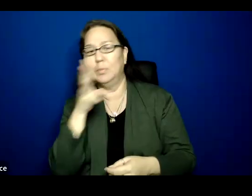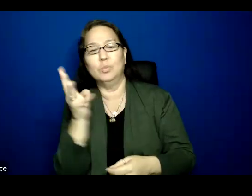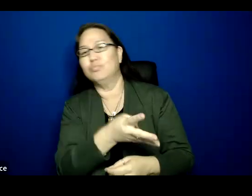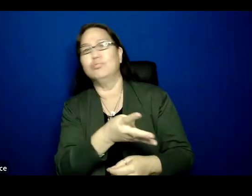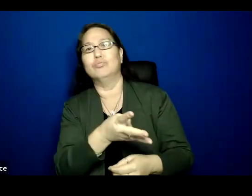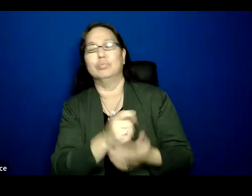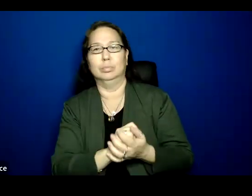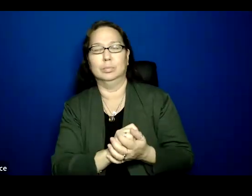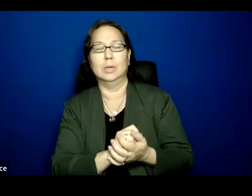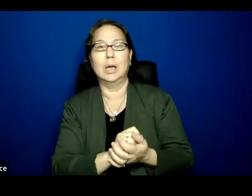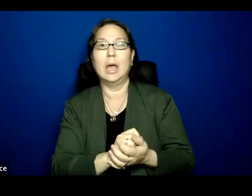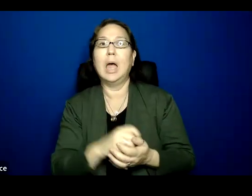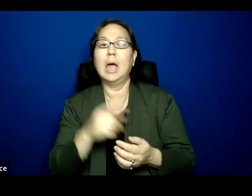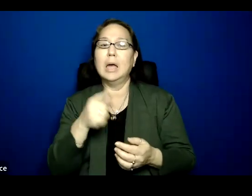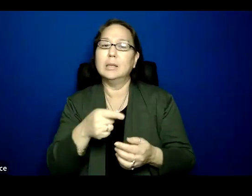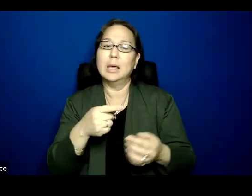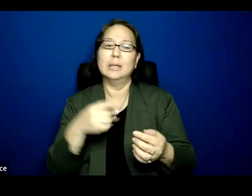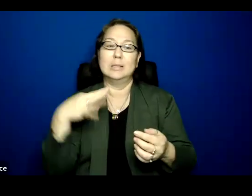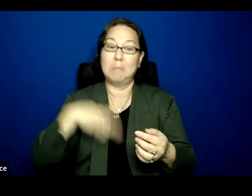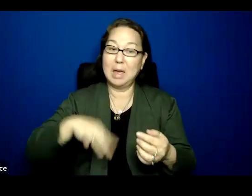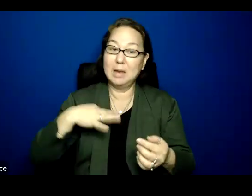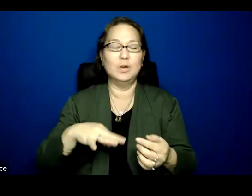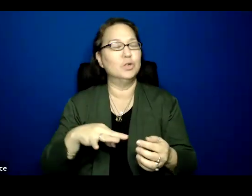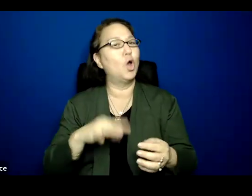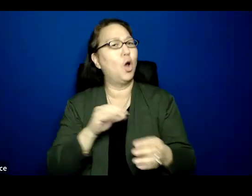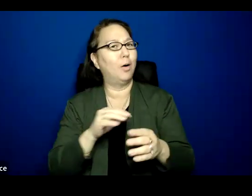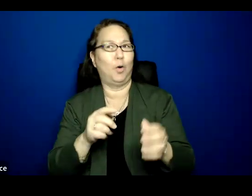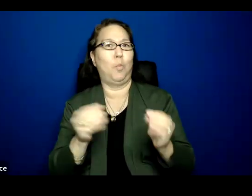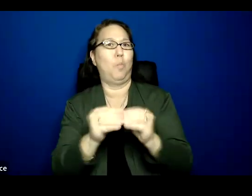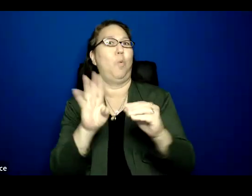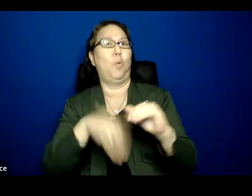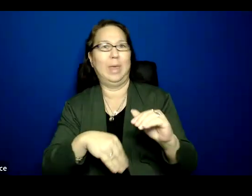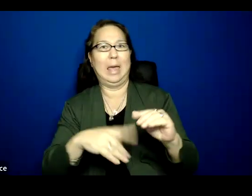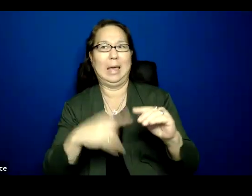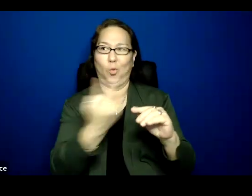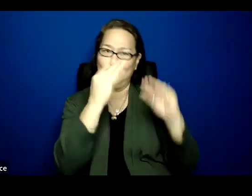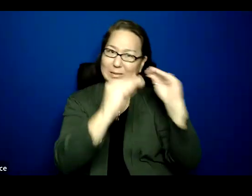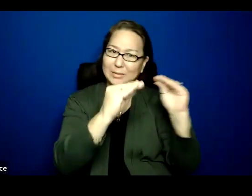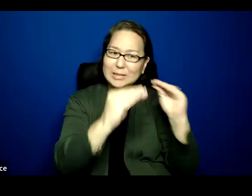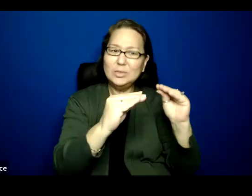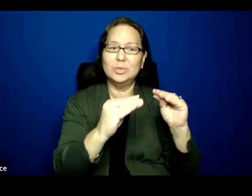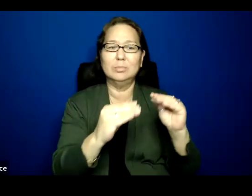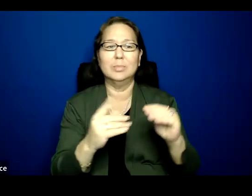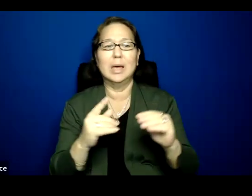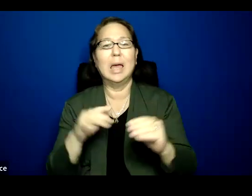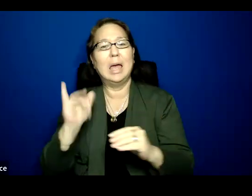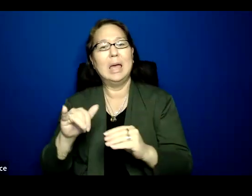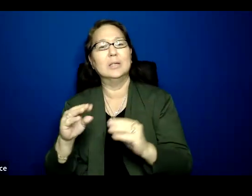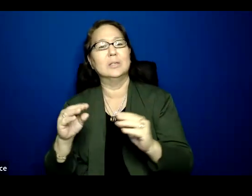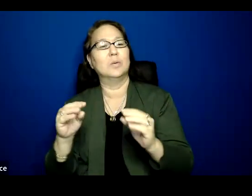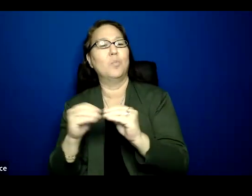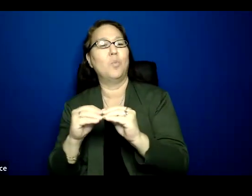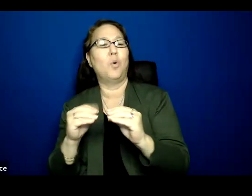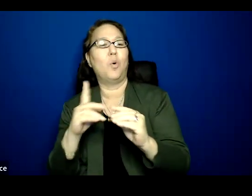go beyond academics. Co-taught classrooms model collaboration, community, and problem solving. They